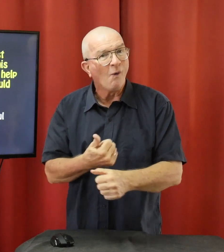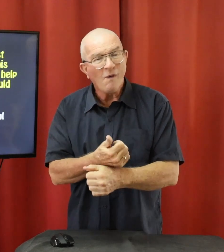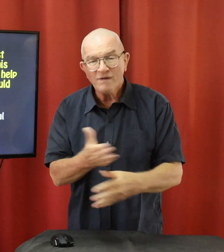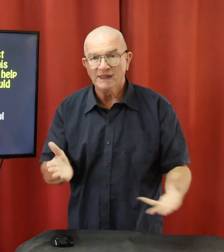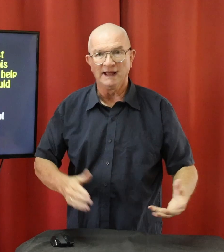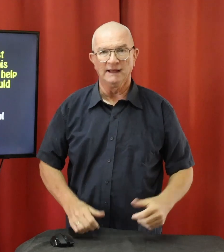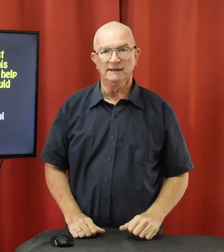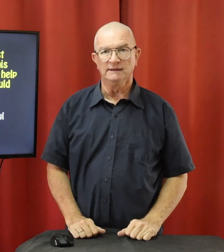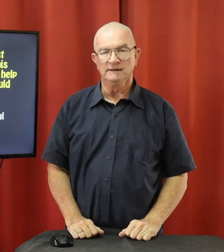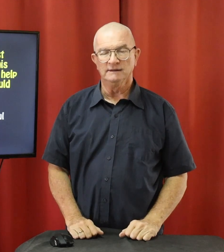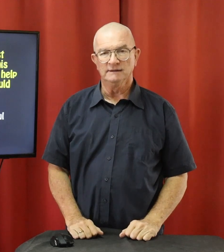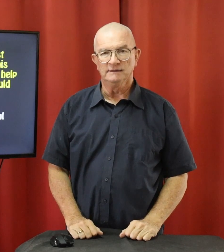stronger.